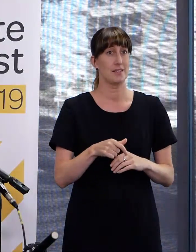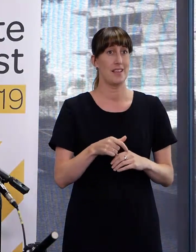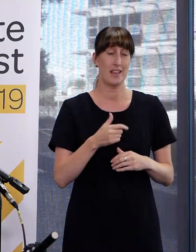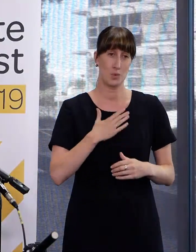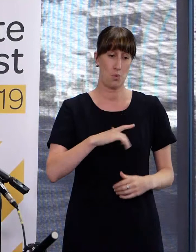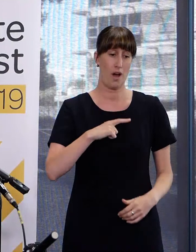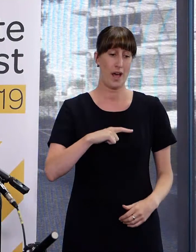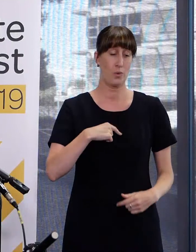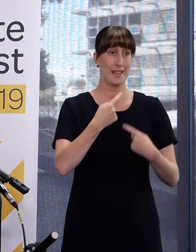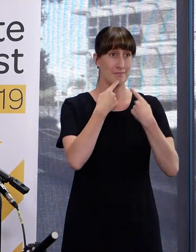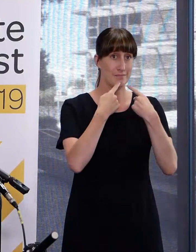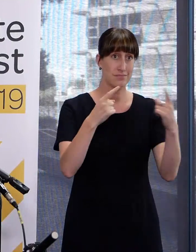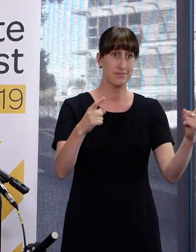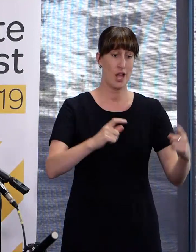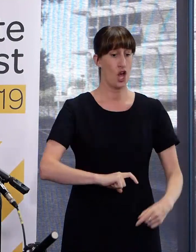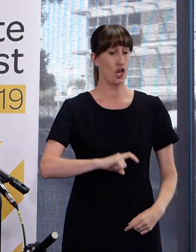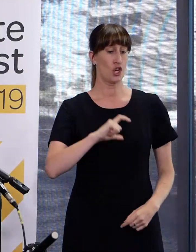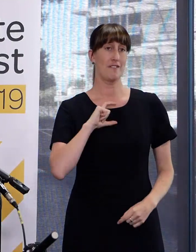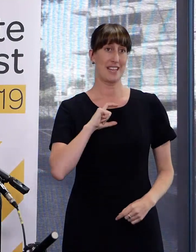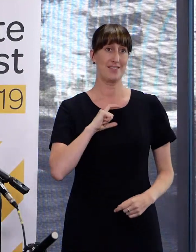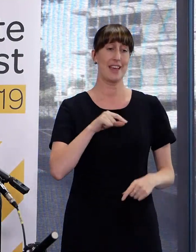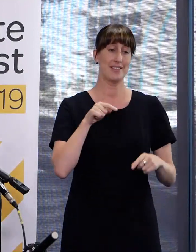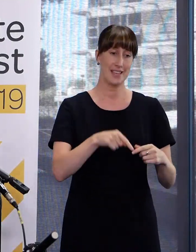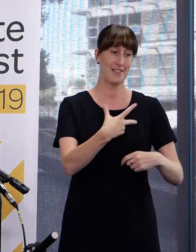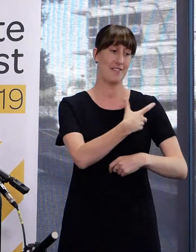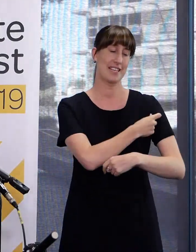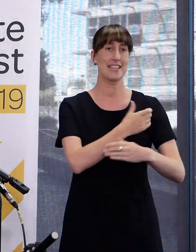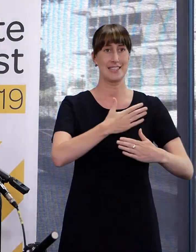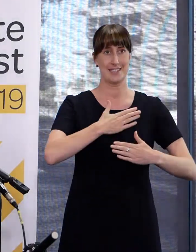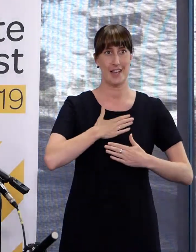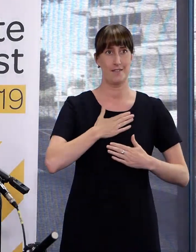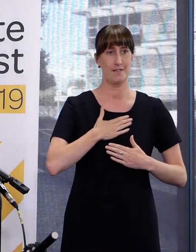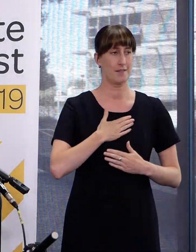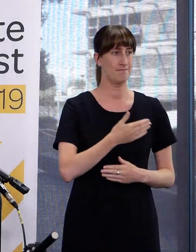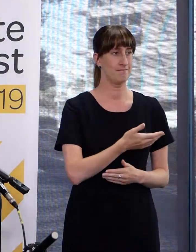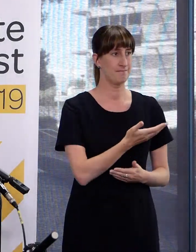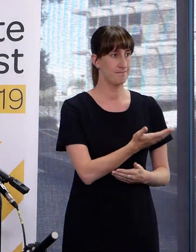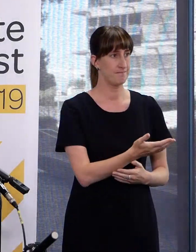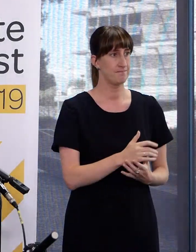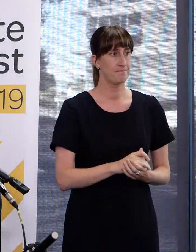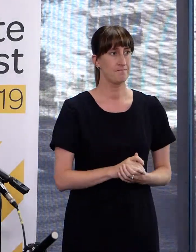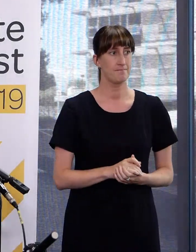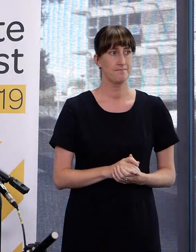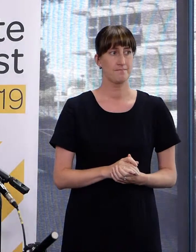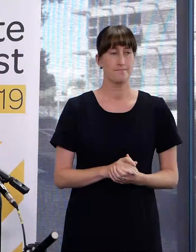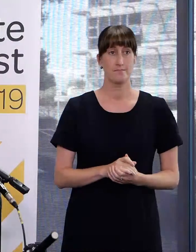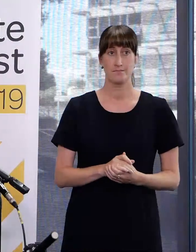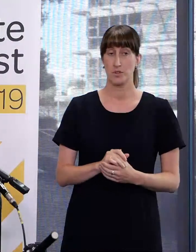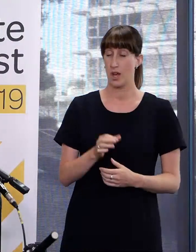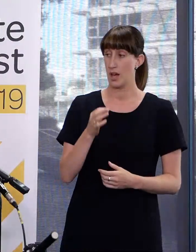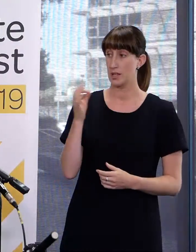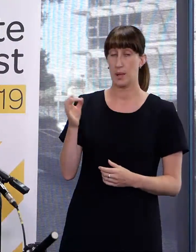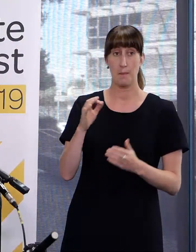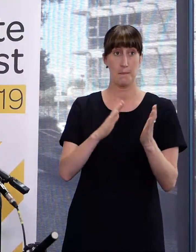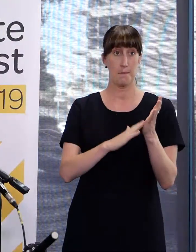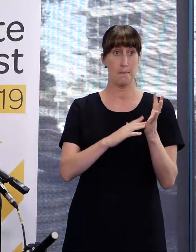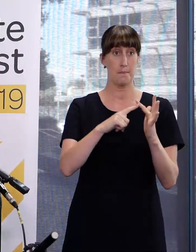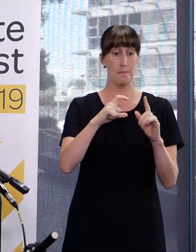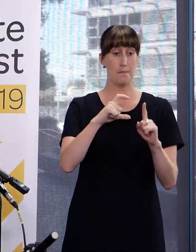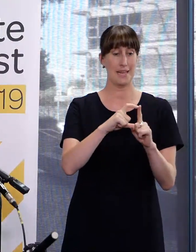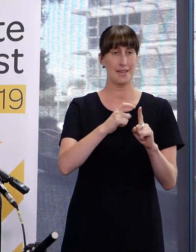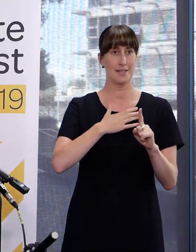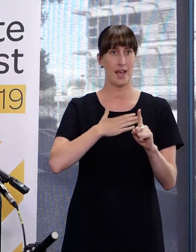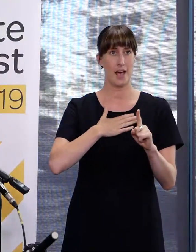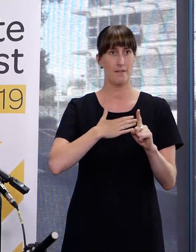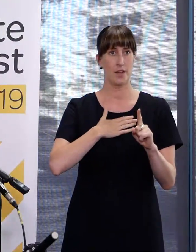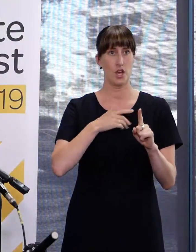vaccine is safe and effective for use in New Zealand. I'm just going to do one more sweep across the room. If that's all right. You're a relatively small agency, Medsafe. It's a business unit of health. Are